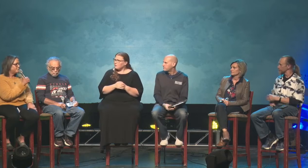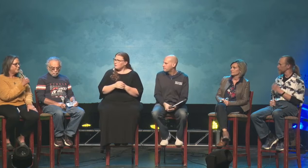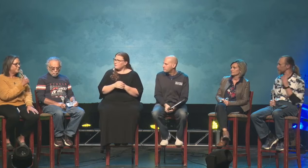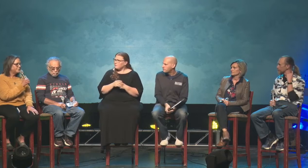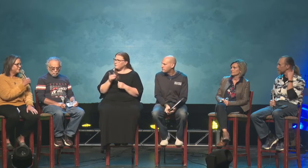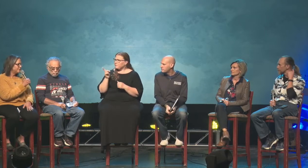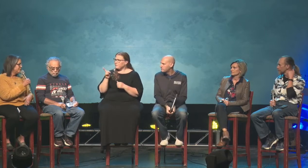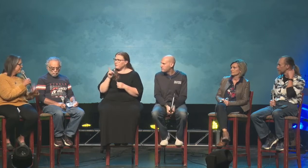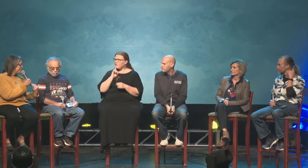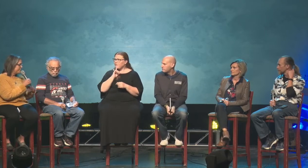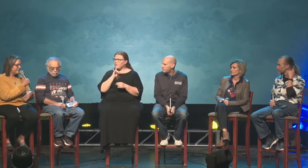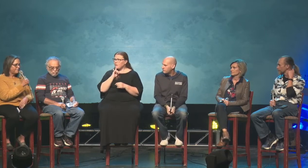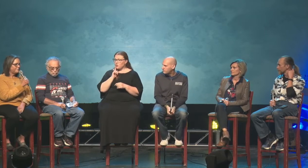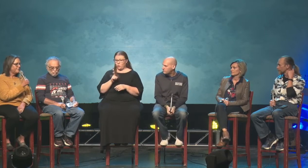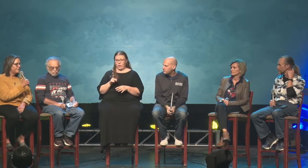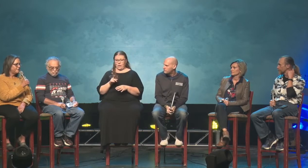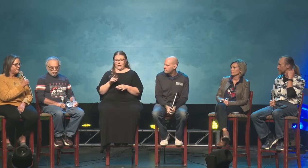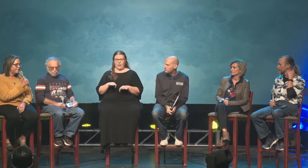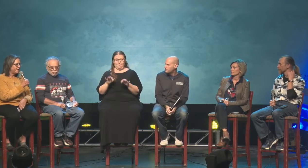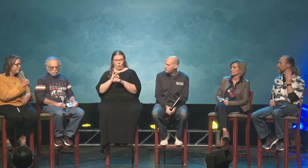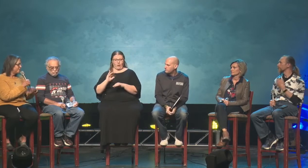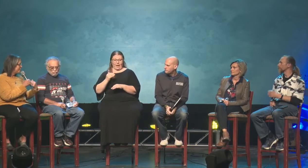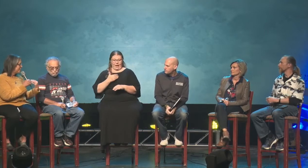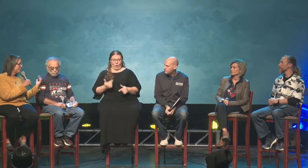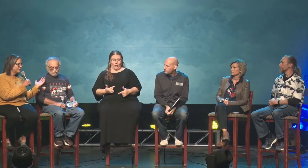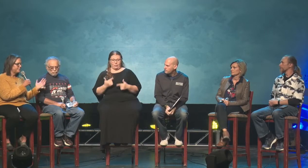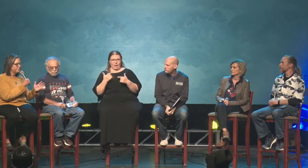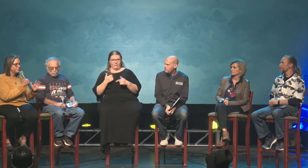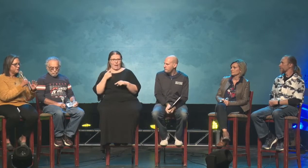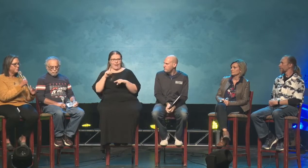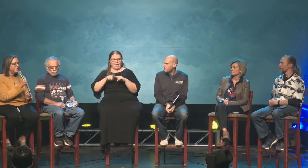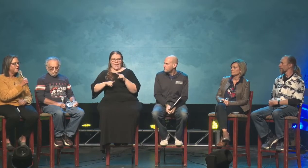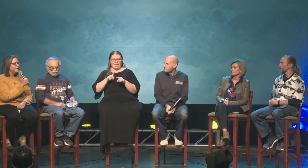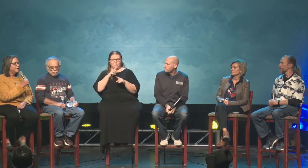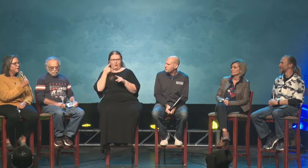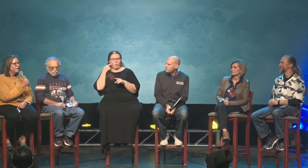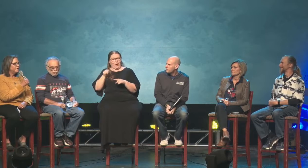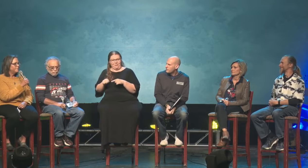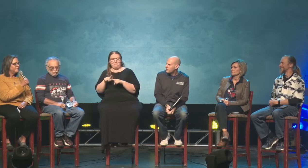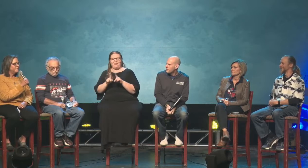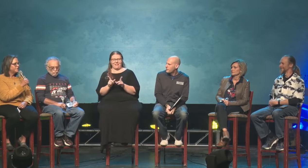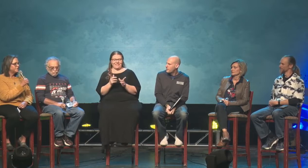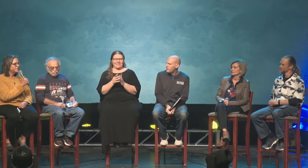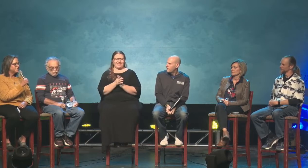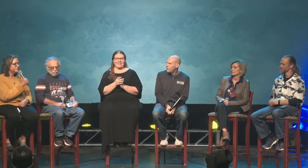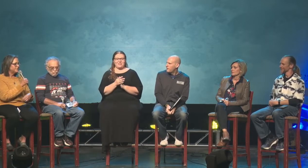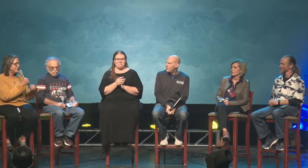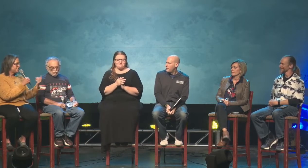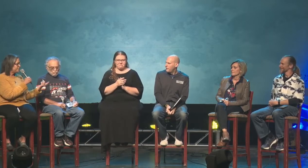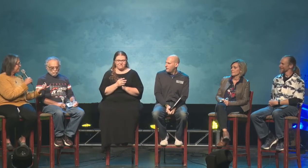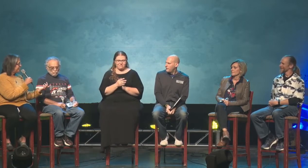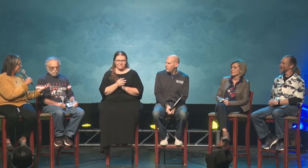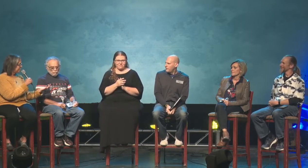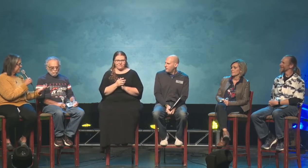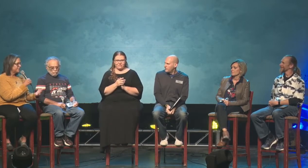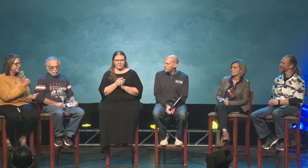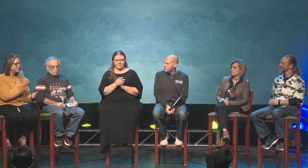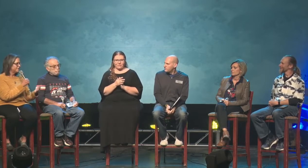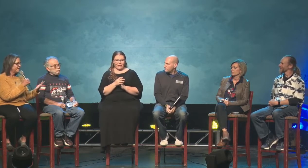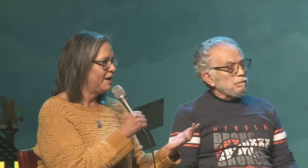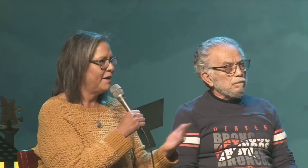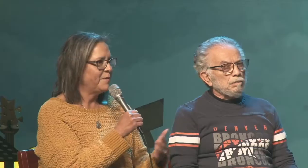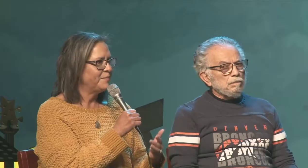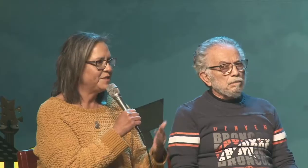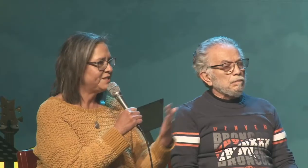It's important in our life, and I can't speak for John, but just as you've been teaching